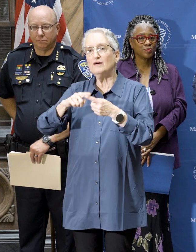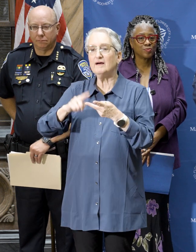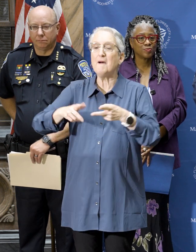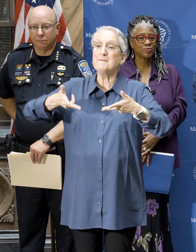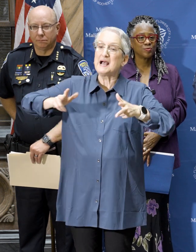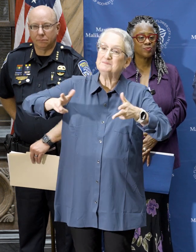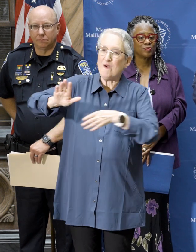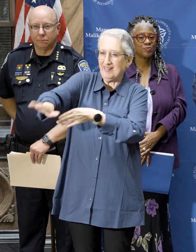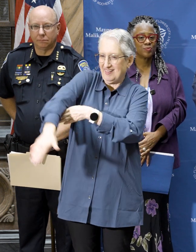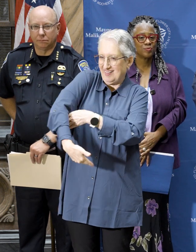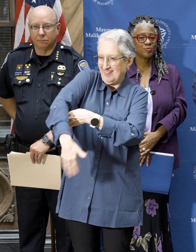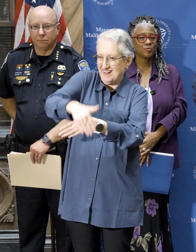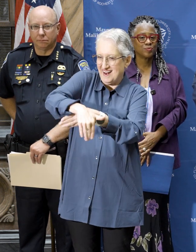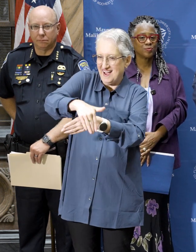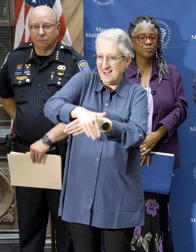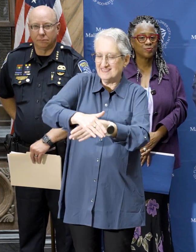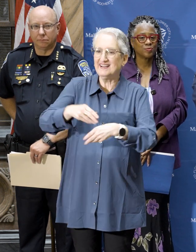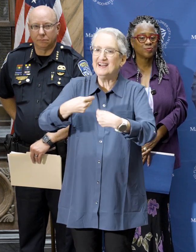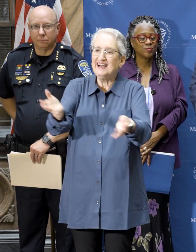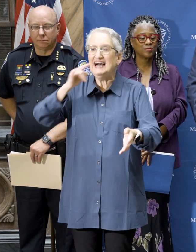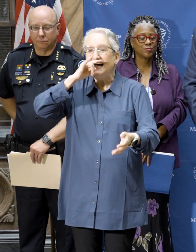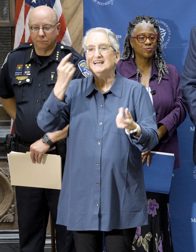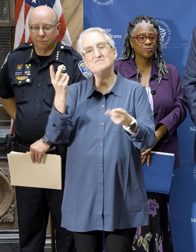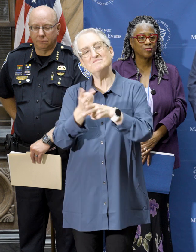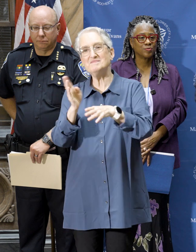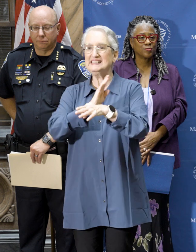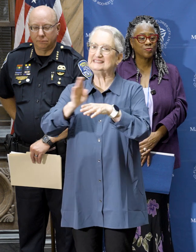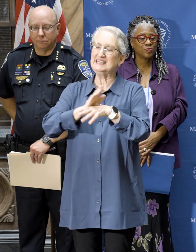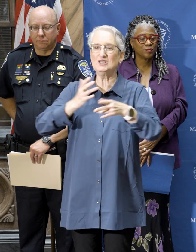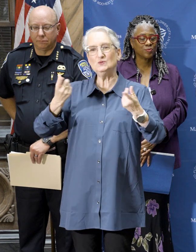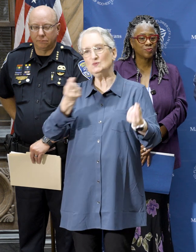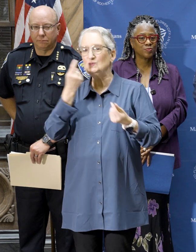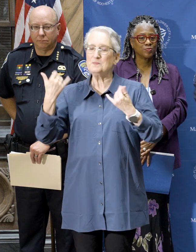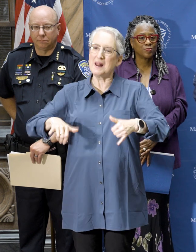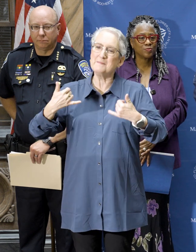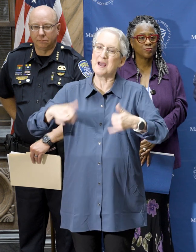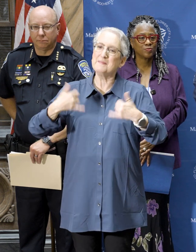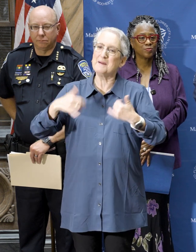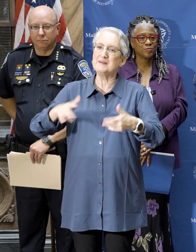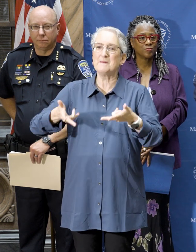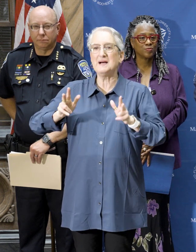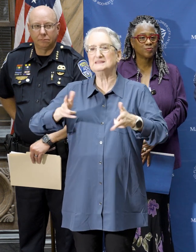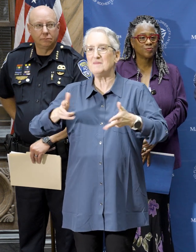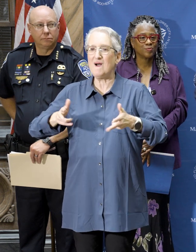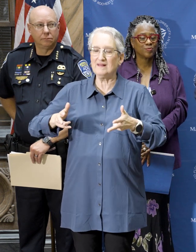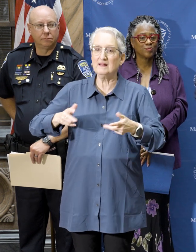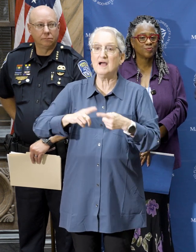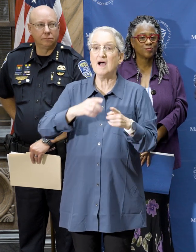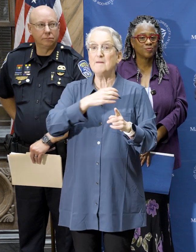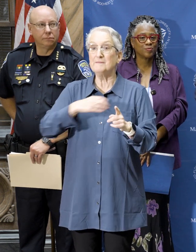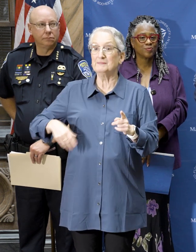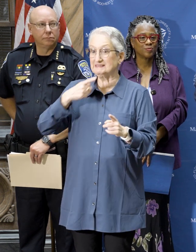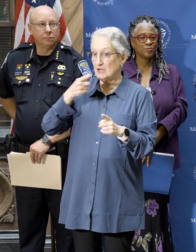do while staying safe and off those streets during those late night hours. Like Mayor Evans always says, I want our youth to be so